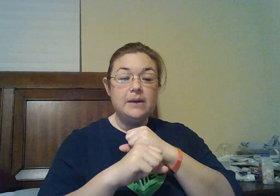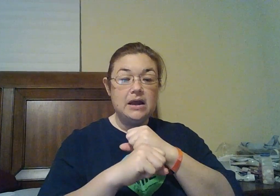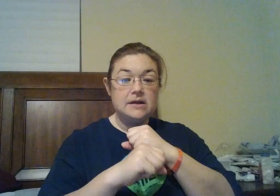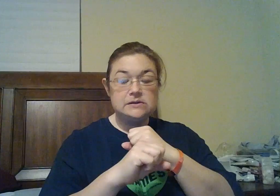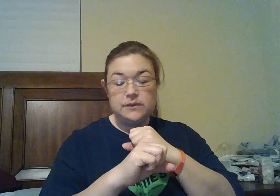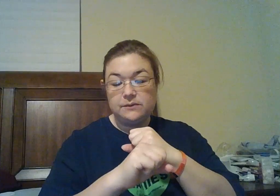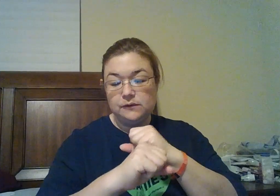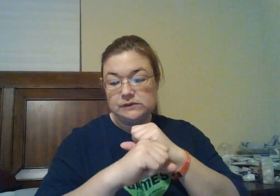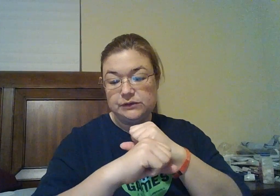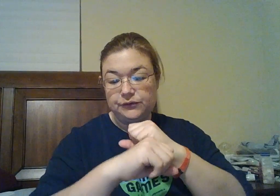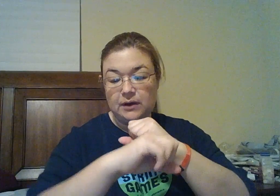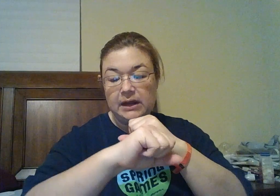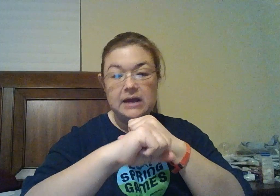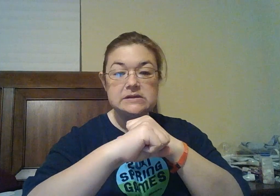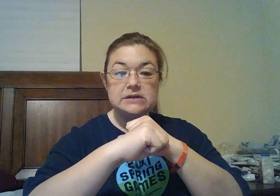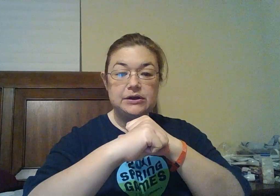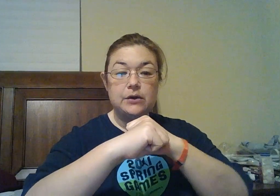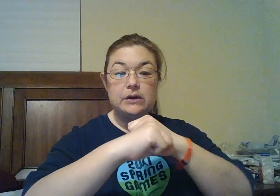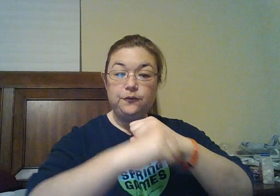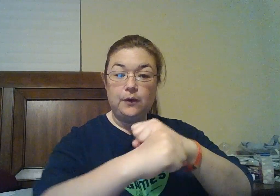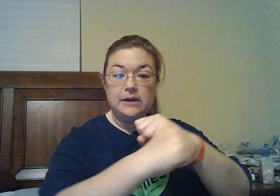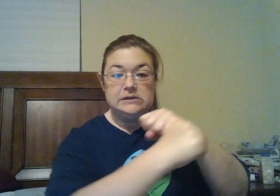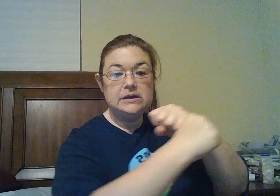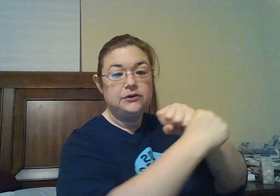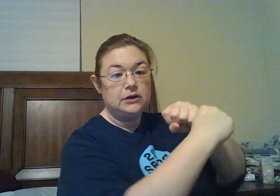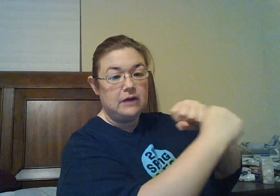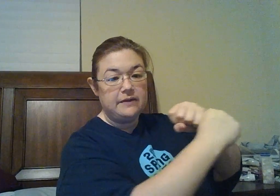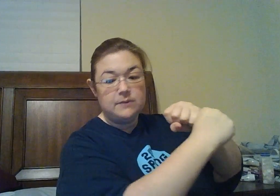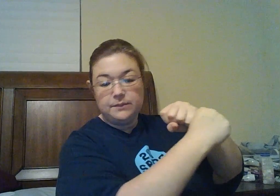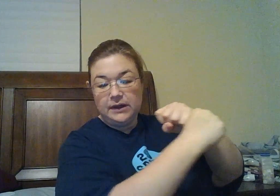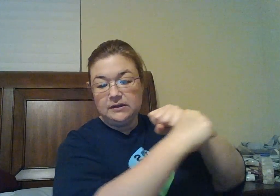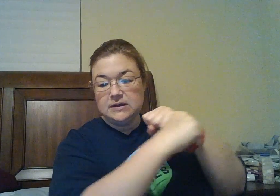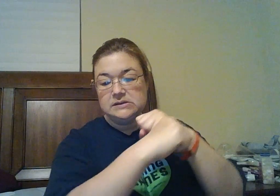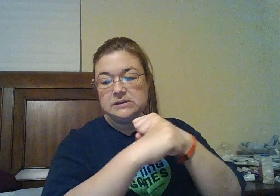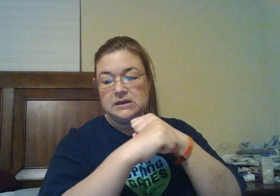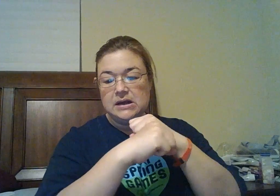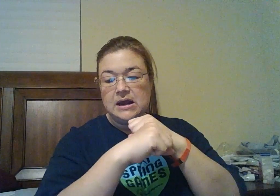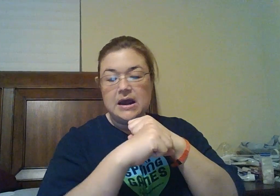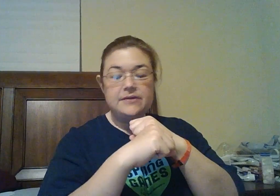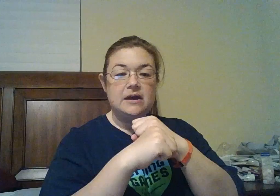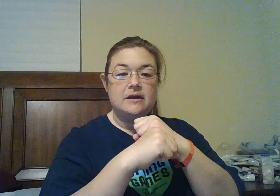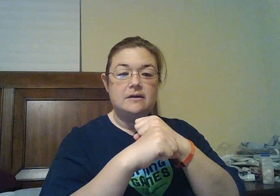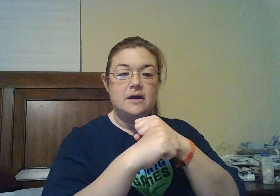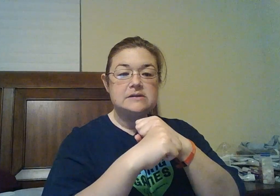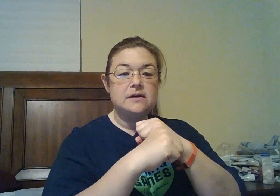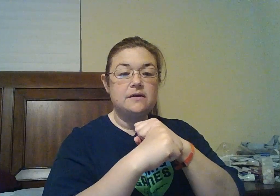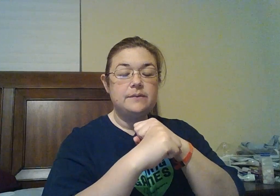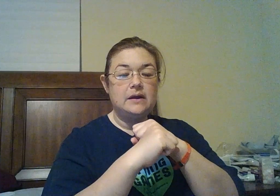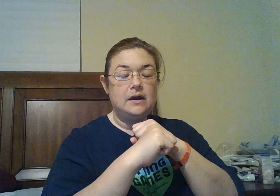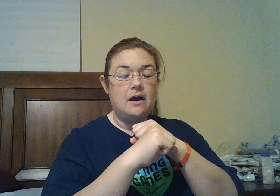hand is the one that moves, so your dominant hand is going to go in front, and you're going to line them up like this, and then it's going to be